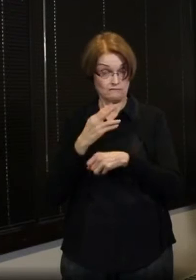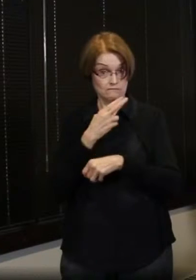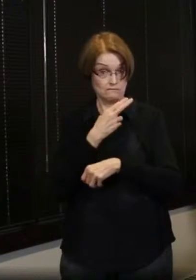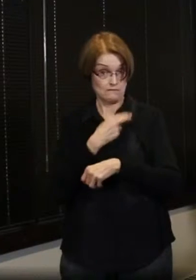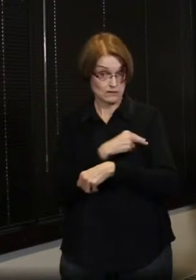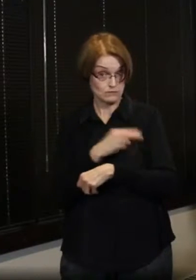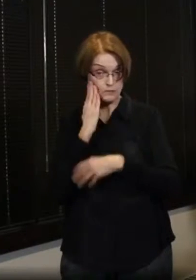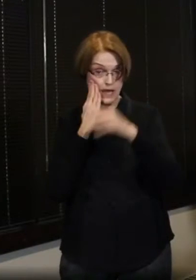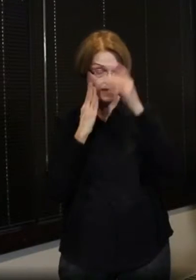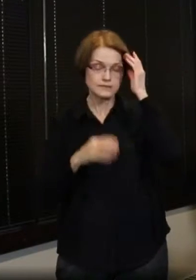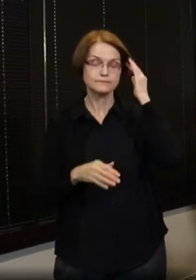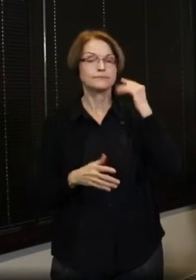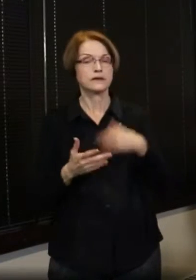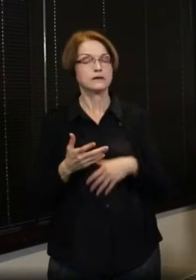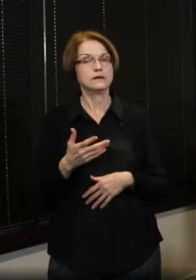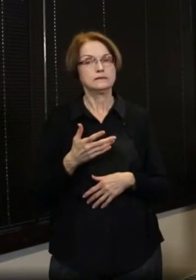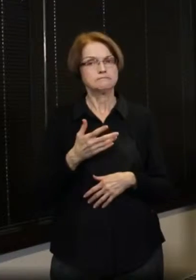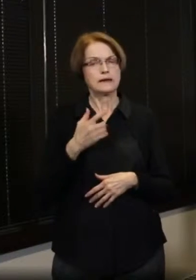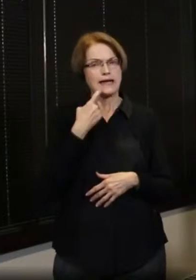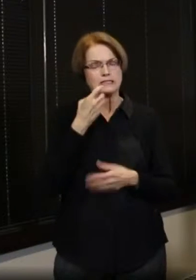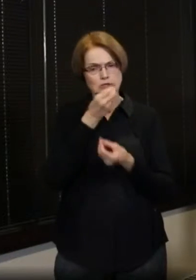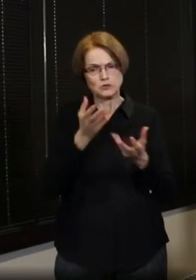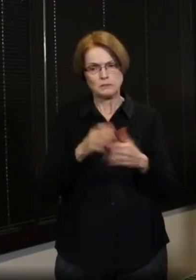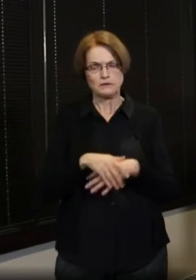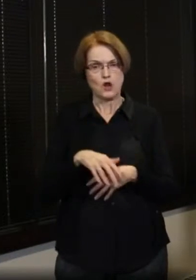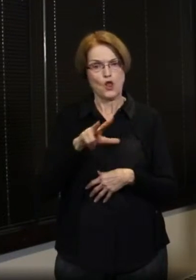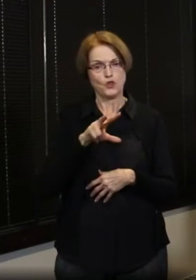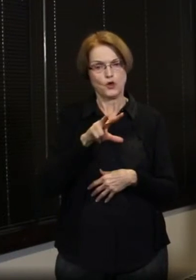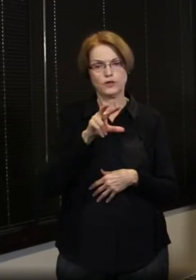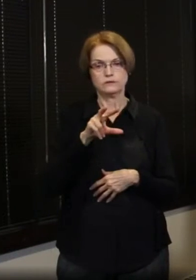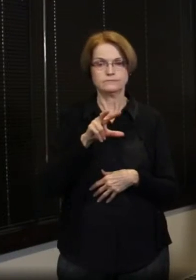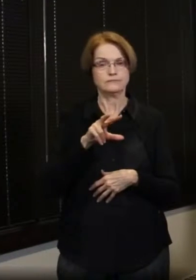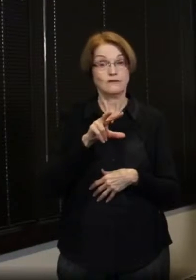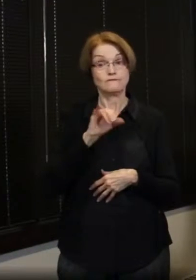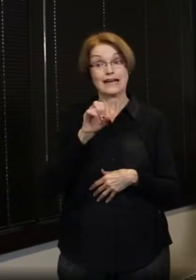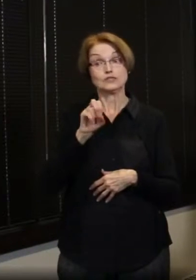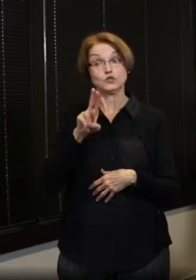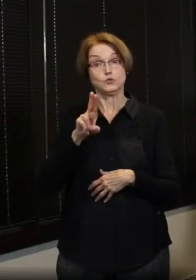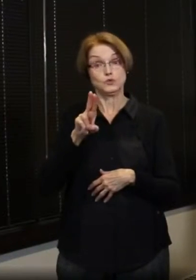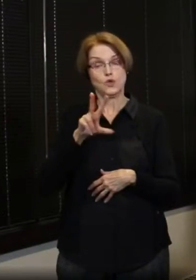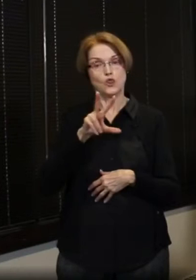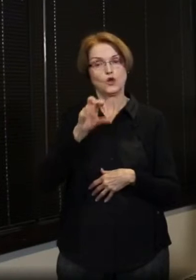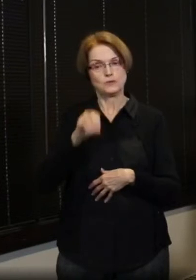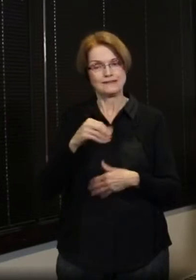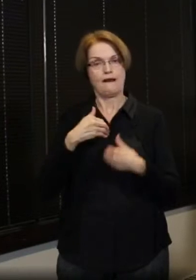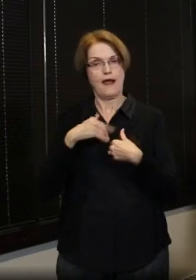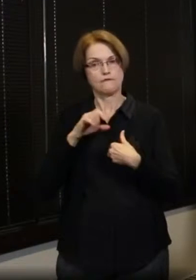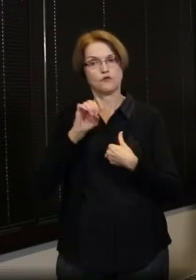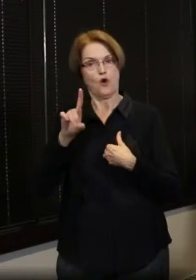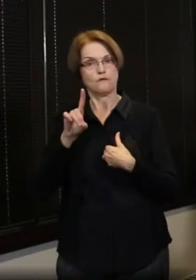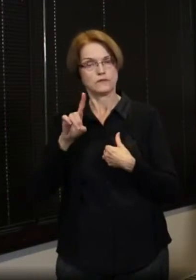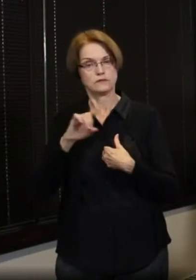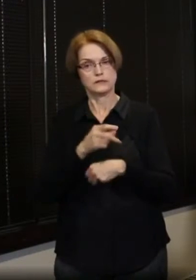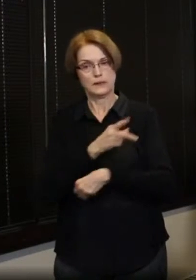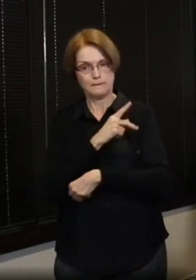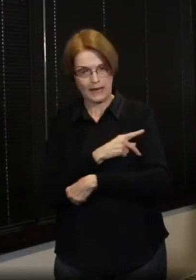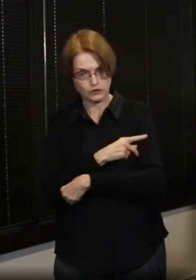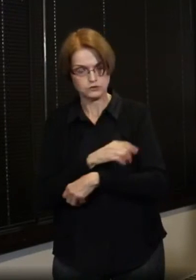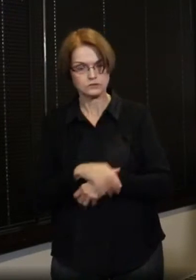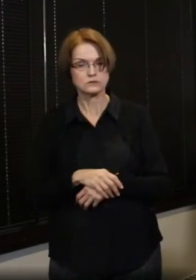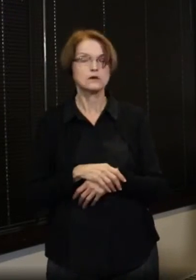we're sitting at around 30% for our intensive care units and around 20%, a little bit below